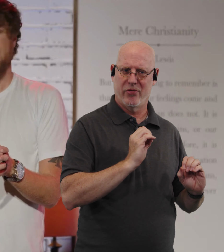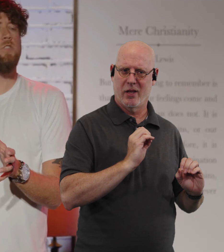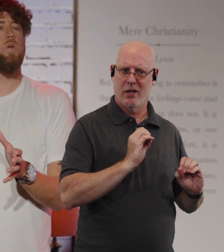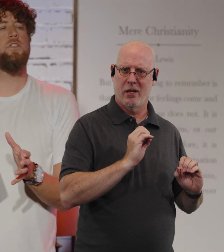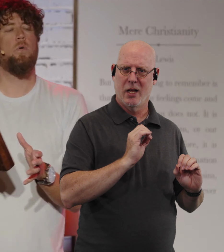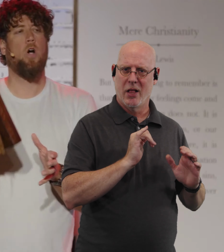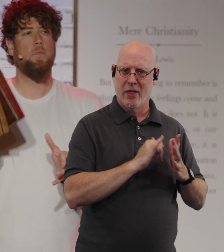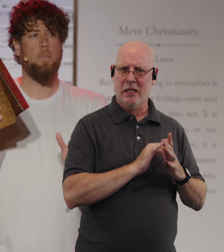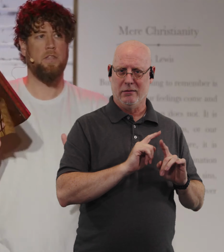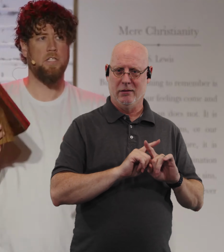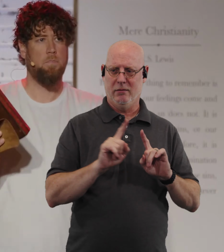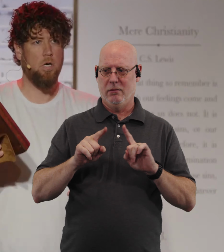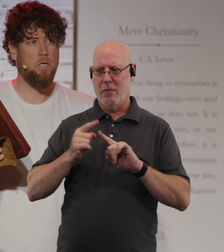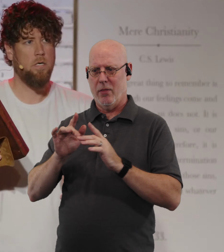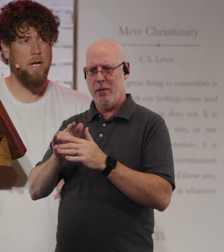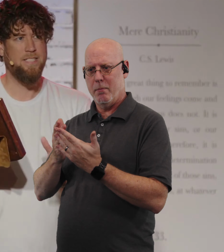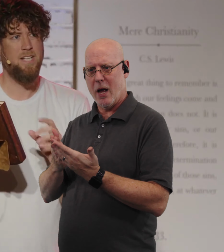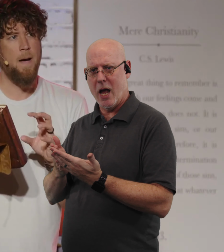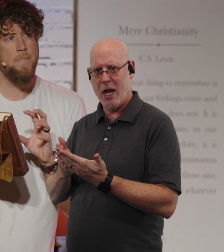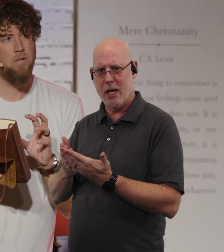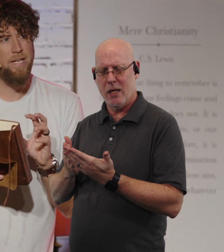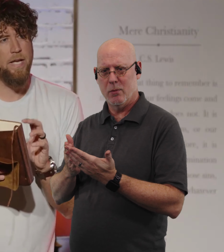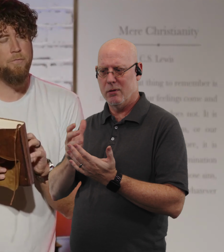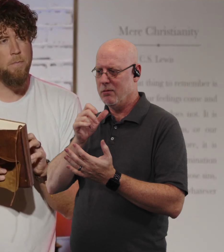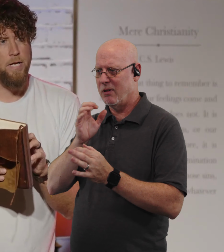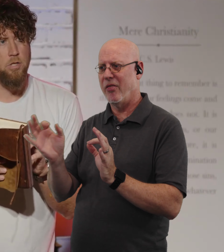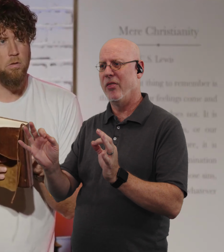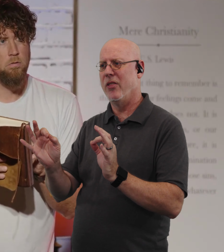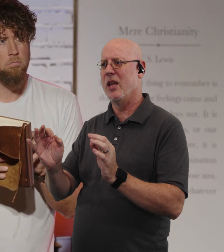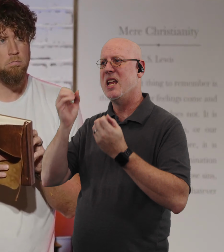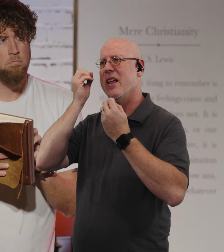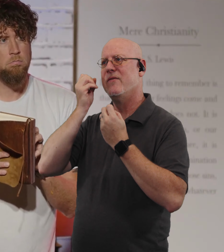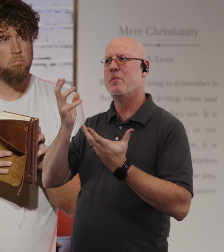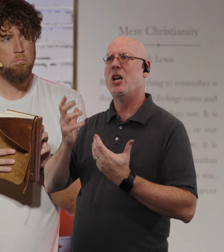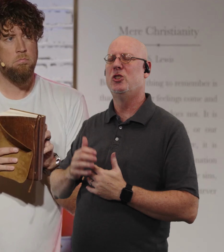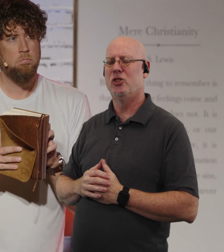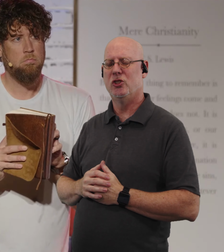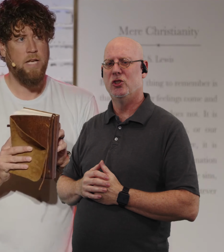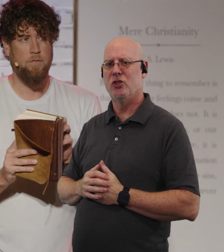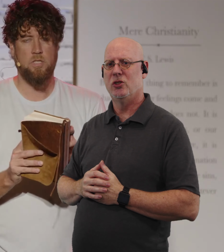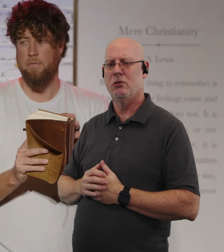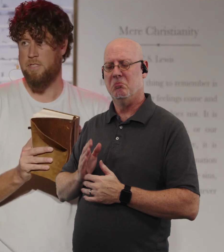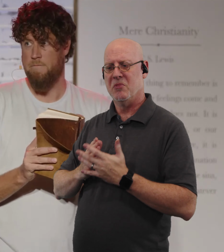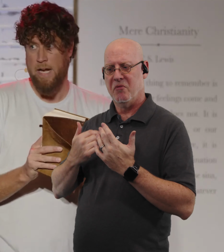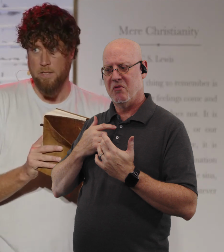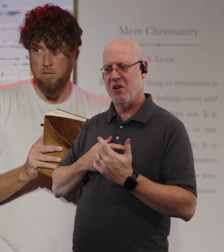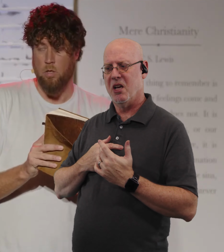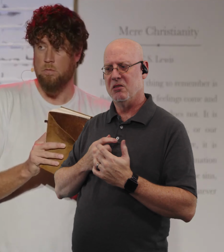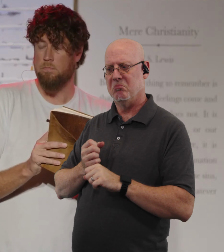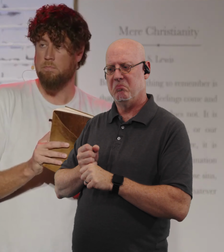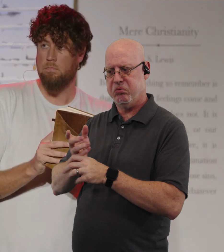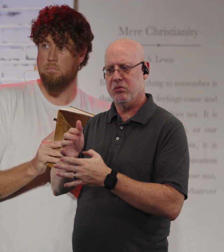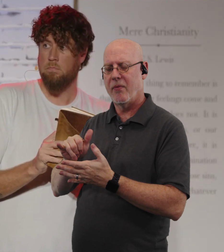And that is what is so remarkable about this book. It is not merely informational, even though some of us have made